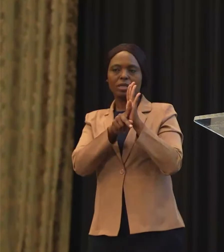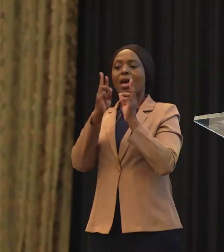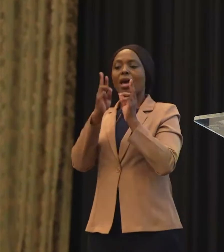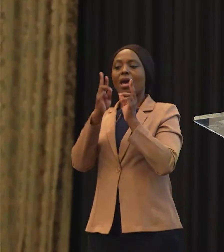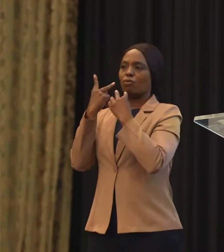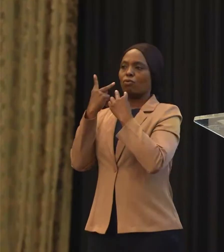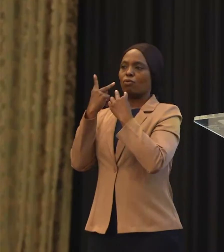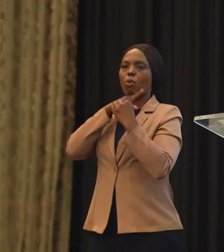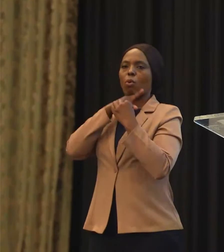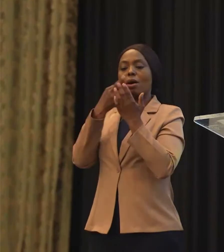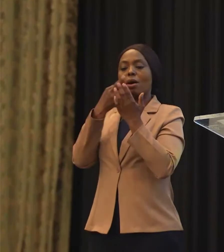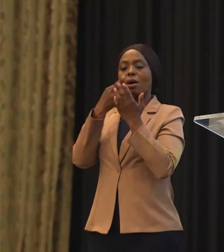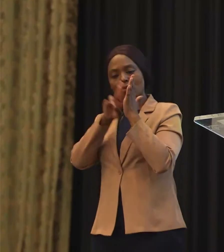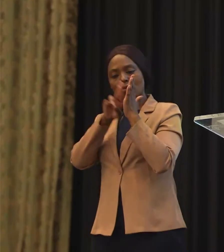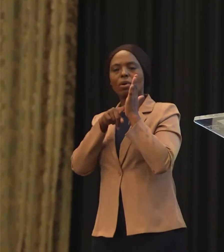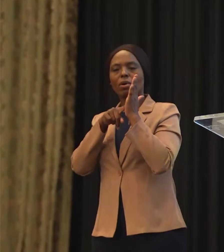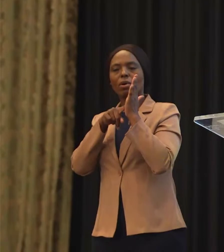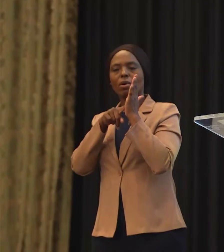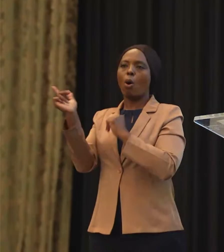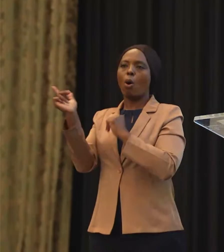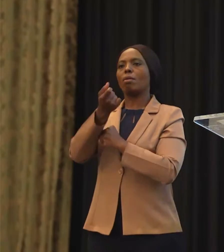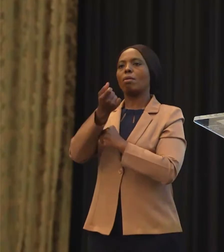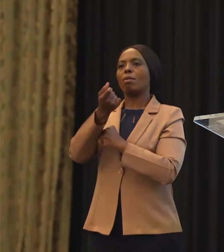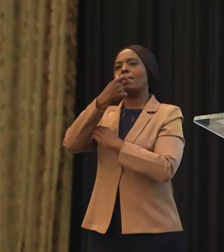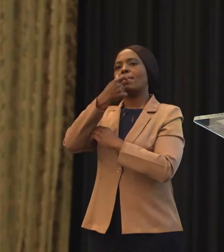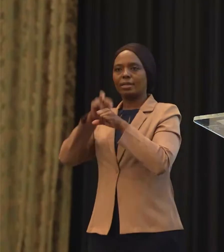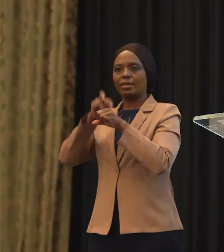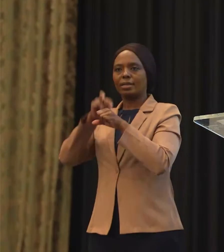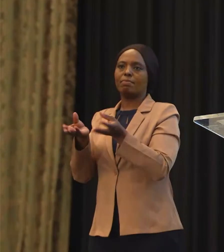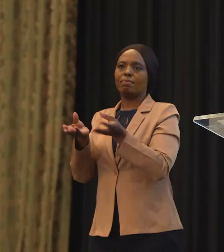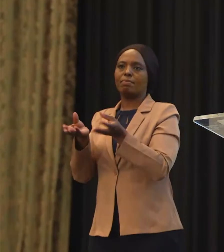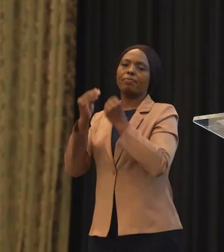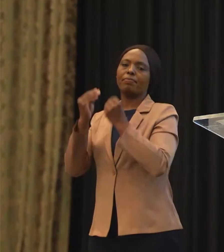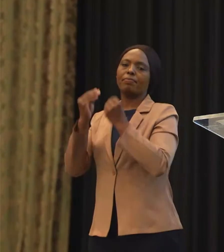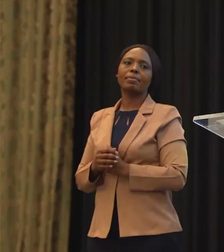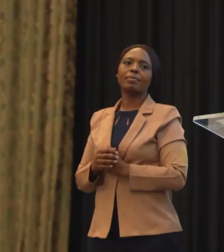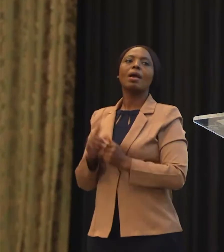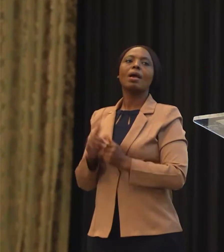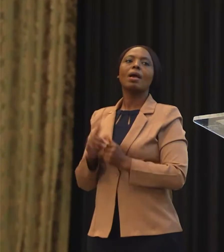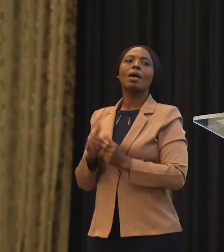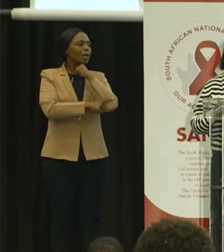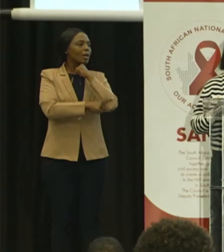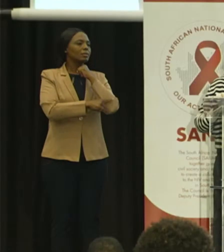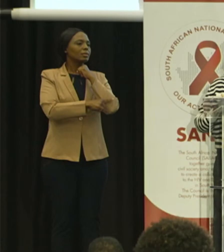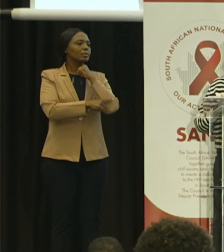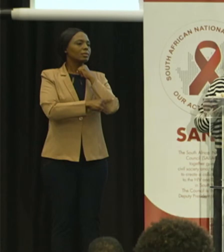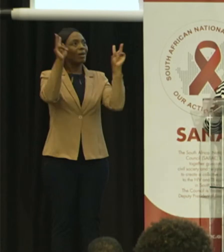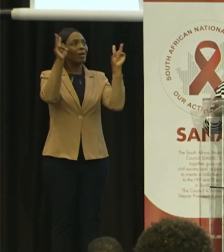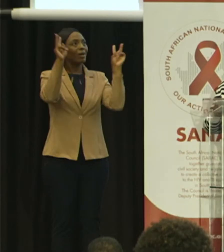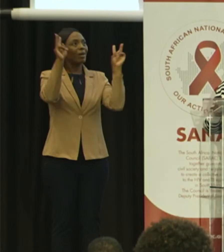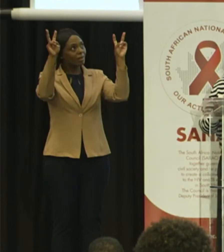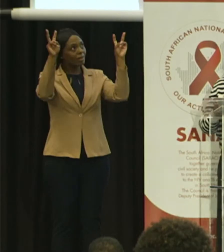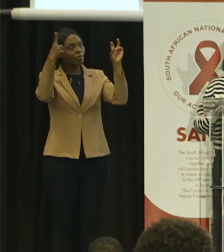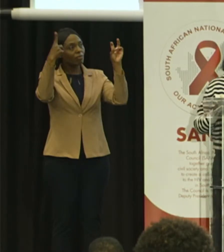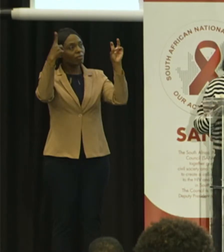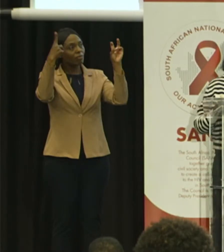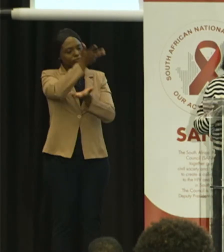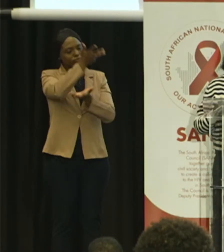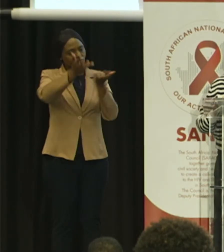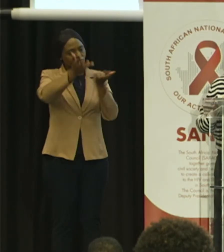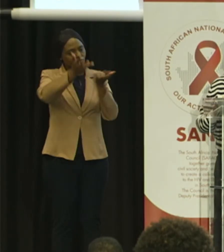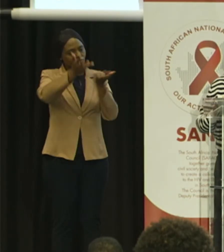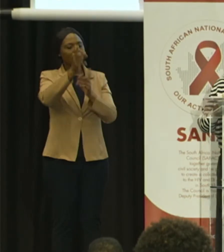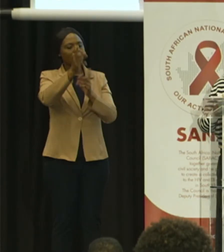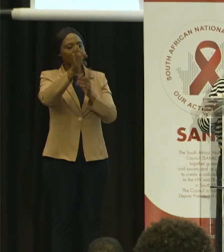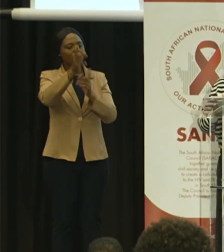access. And also what, lastly, we spoke of, in terms of the theme for our engagement, was actually social